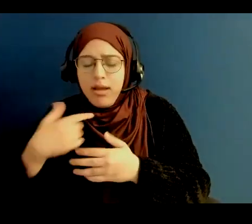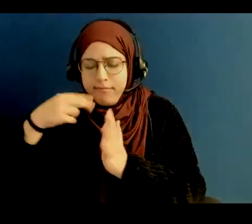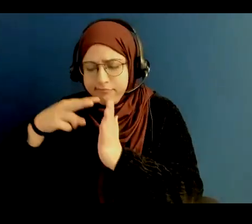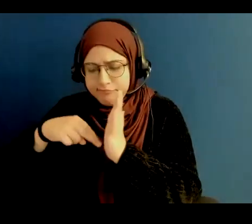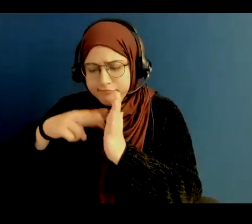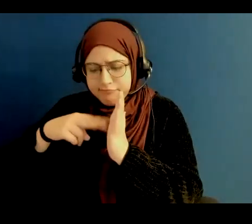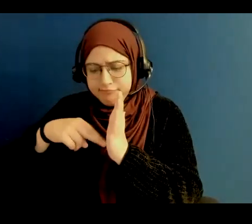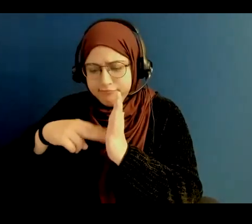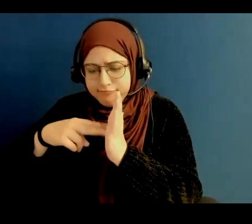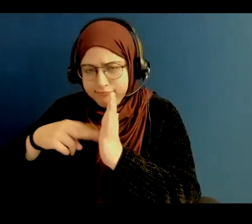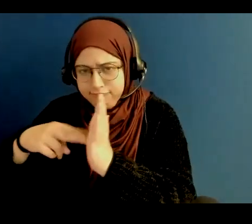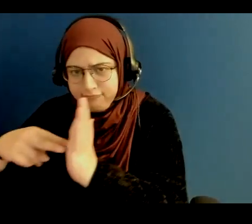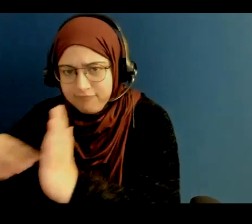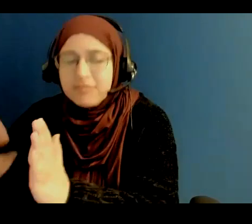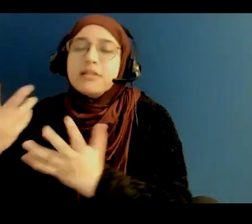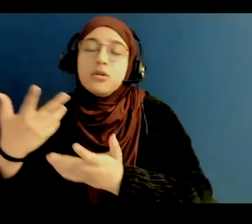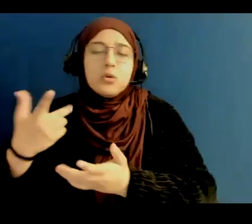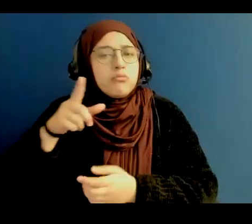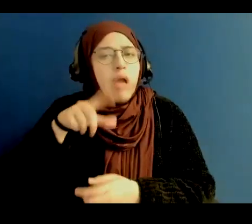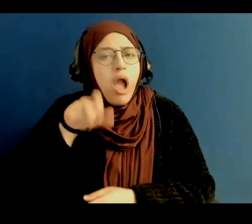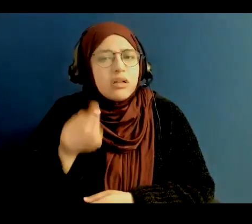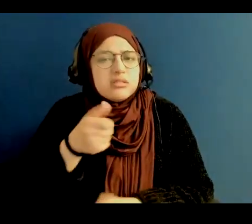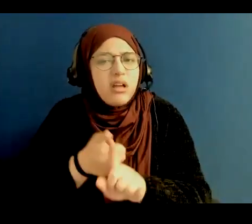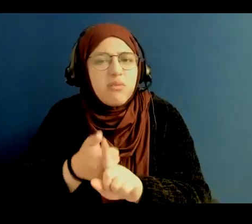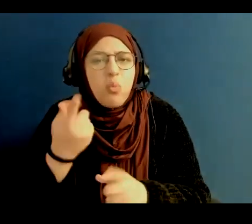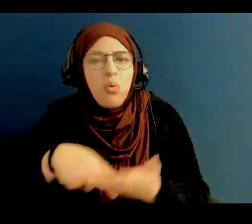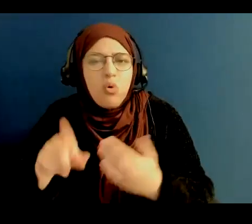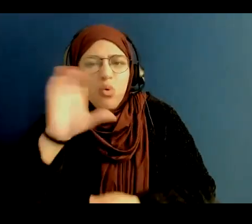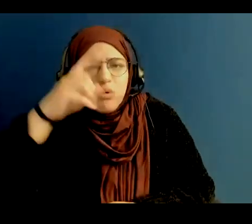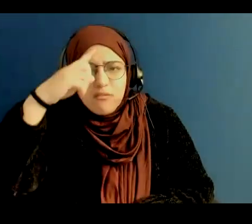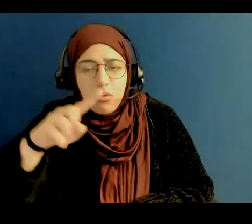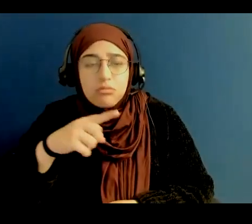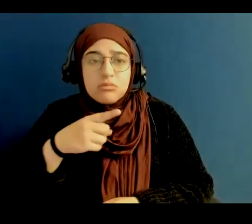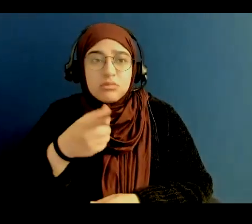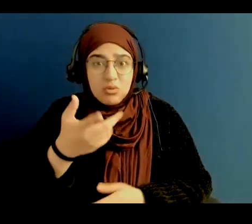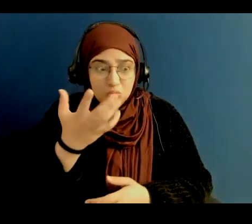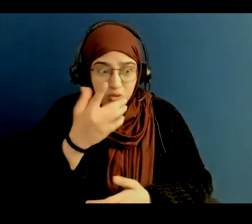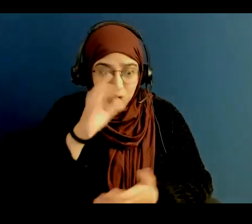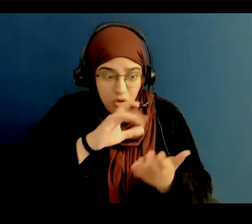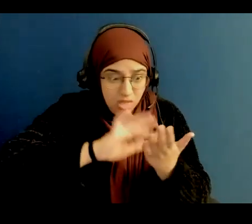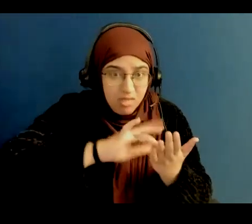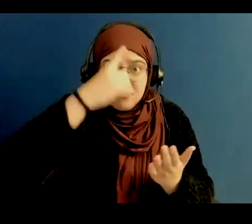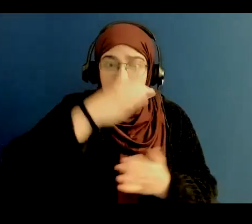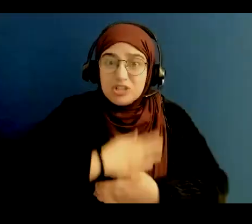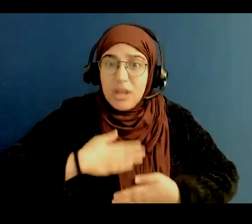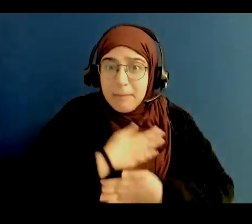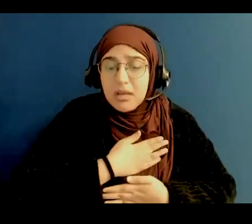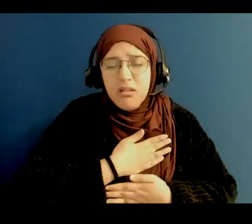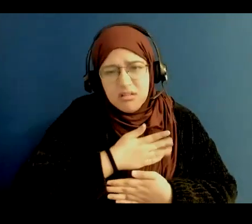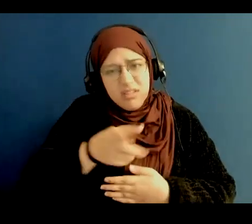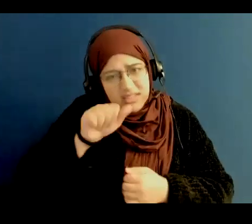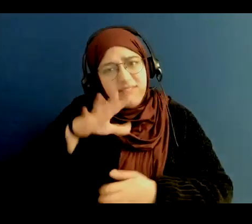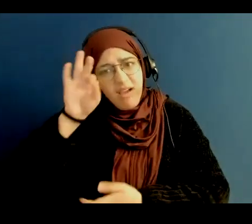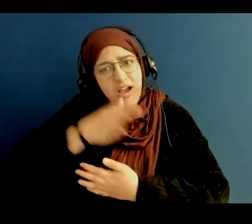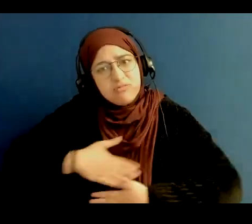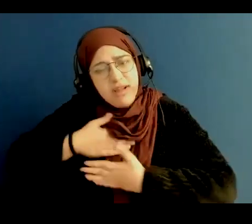If you're really looking for some sort of entertainment, you can find entertainment in other places such as books. You can find entertainment in other